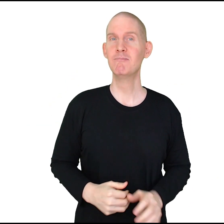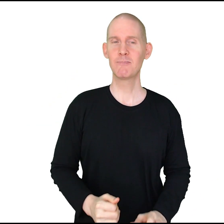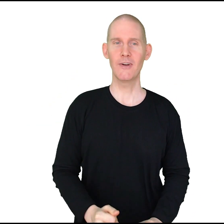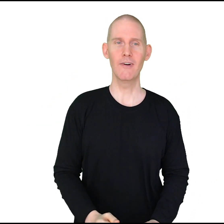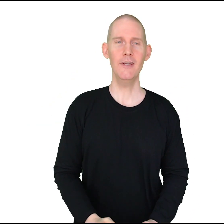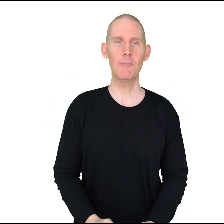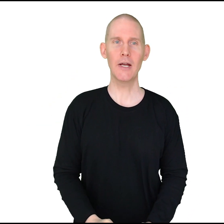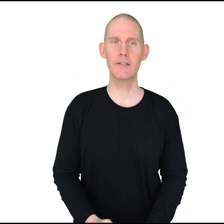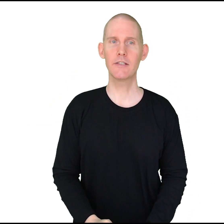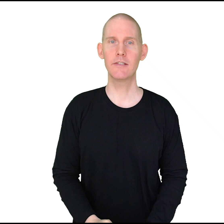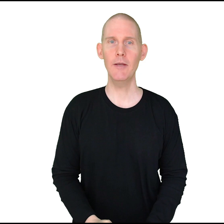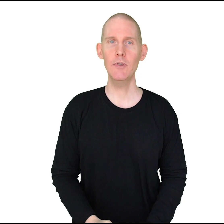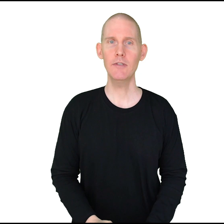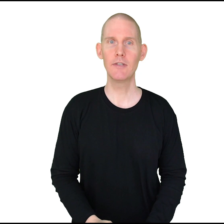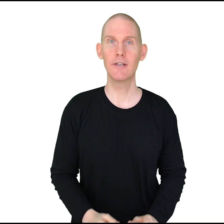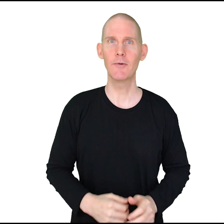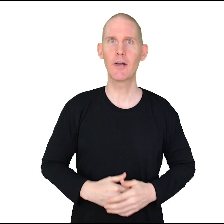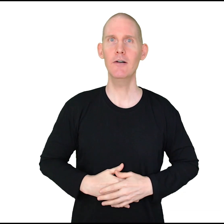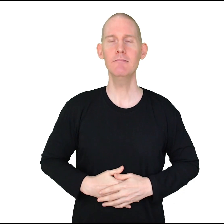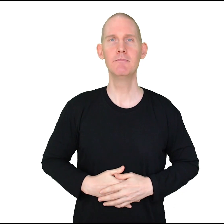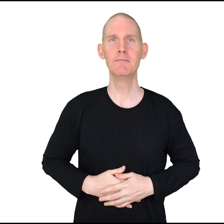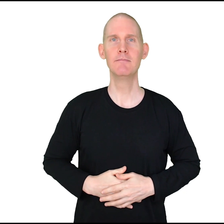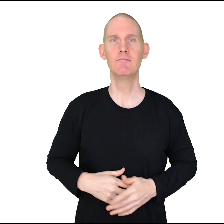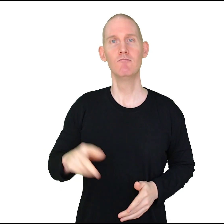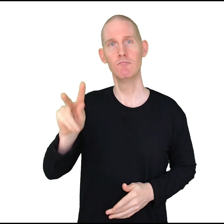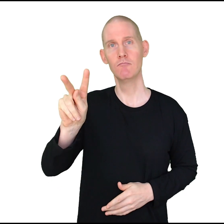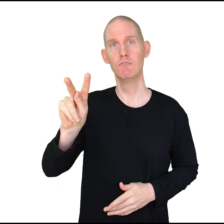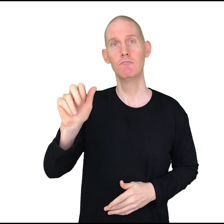All right, back to the statement. Here we go.